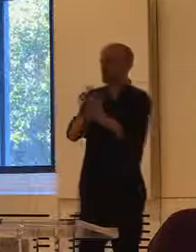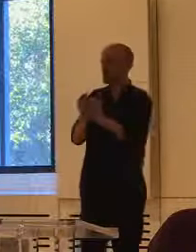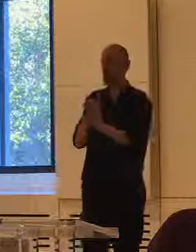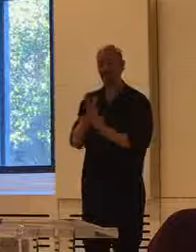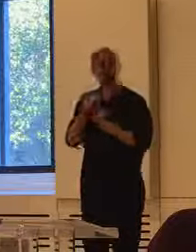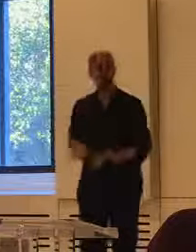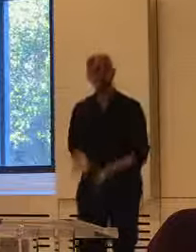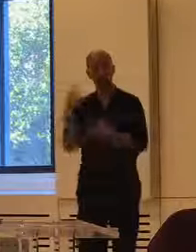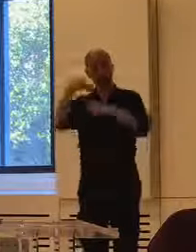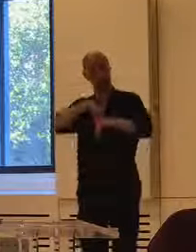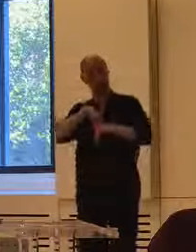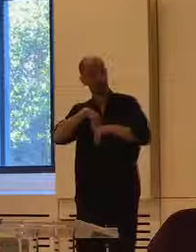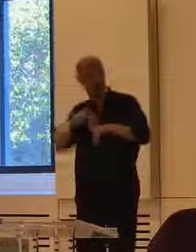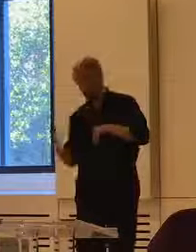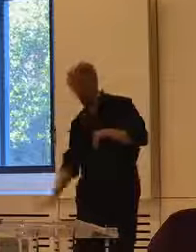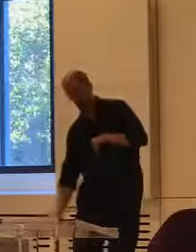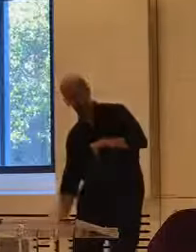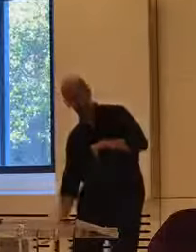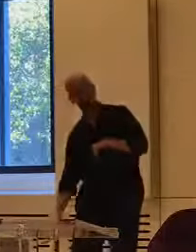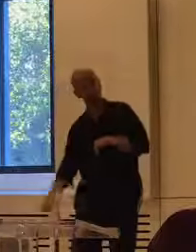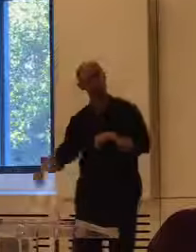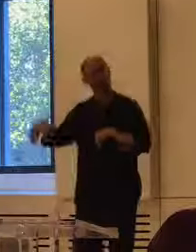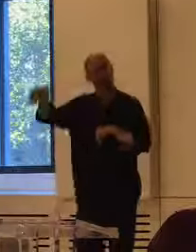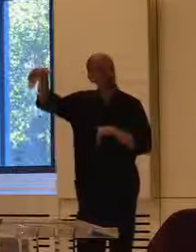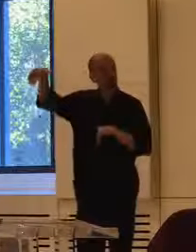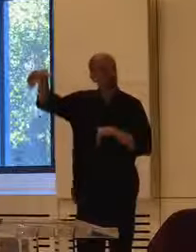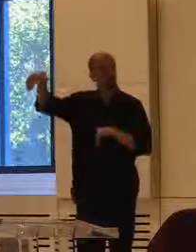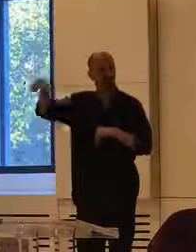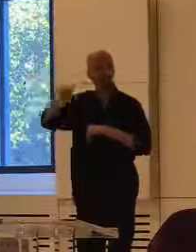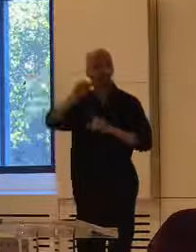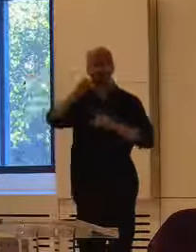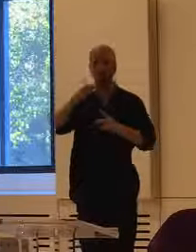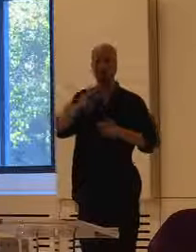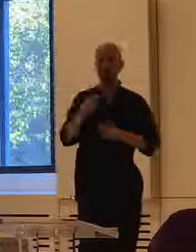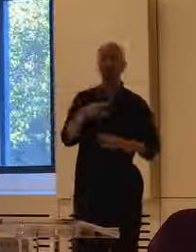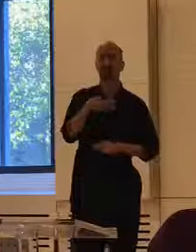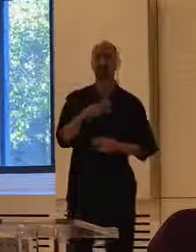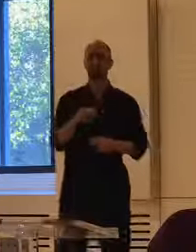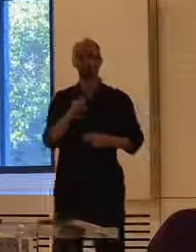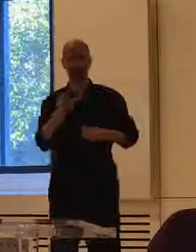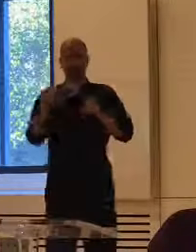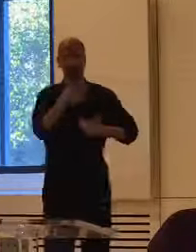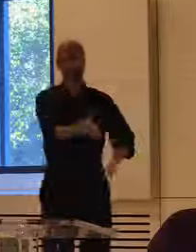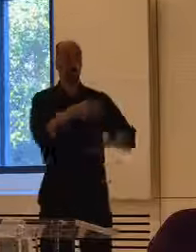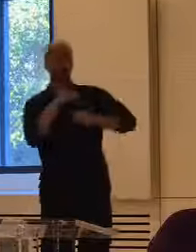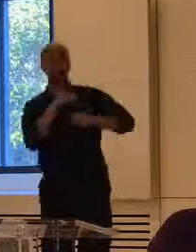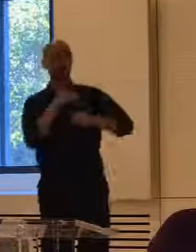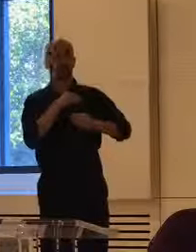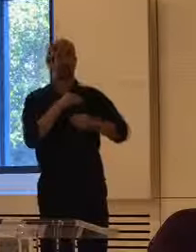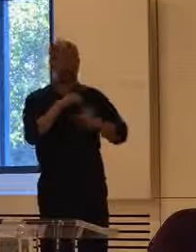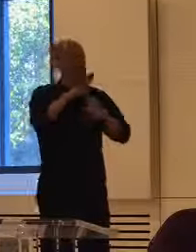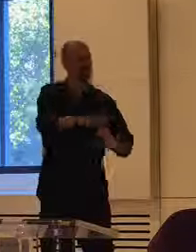So personality disorder could be acquired from when they were young and they grew up with it. You can't